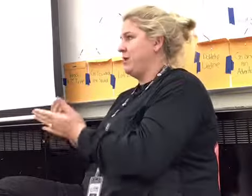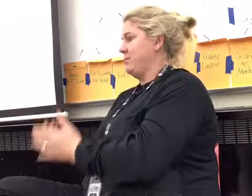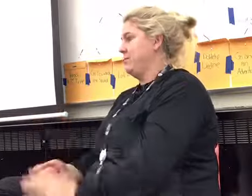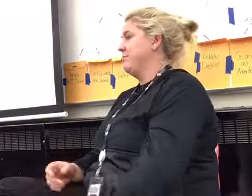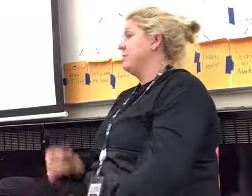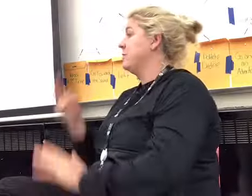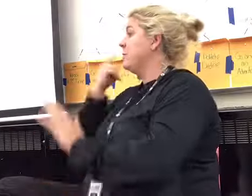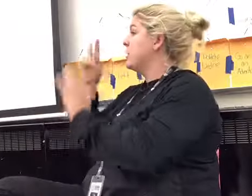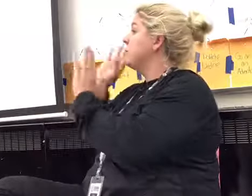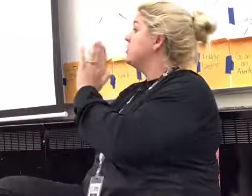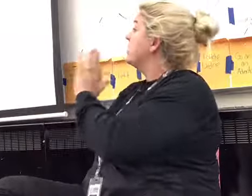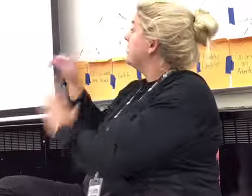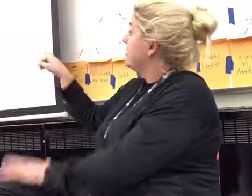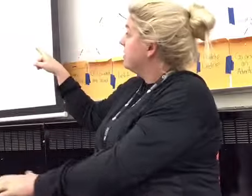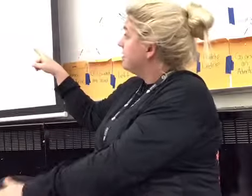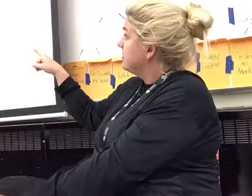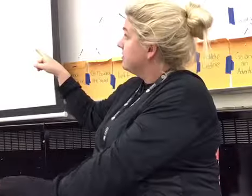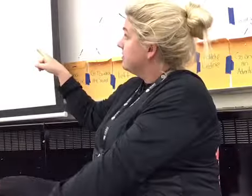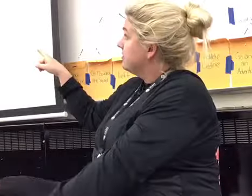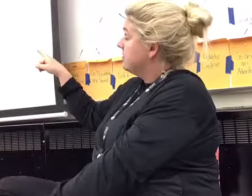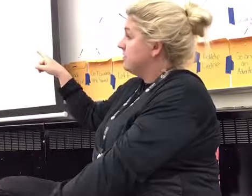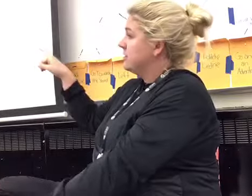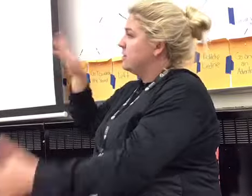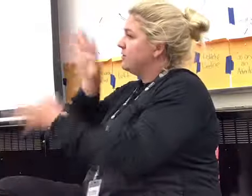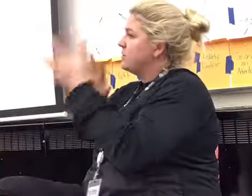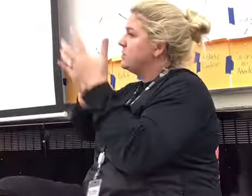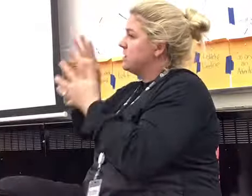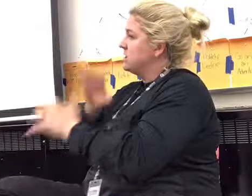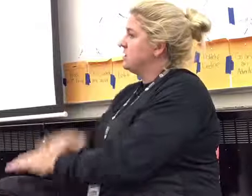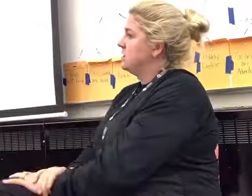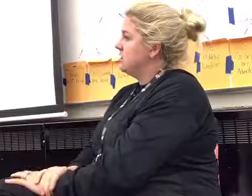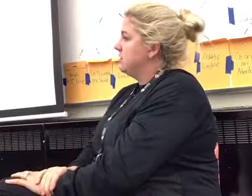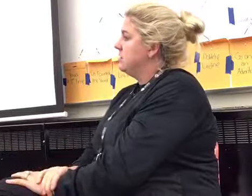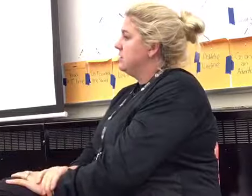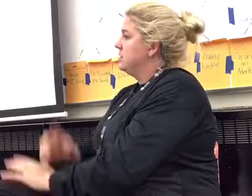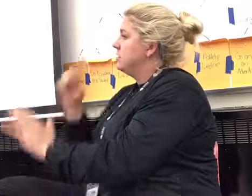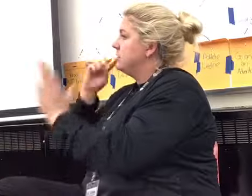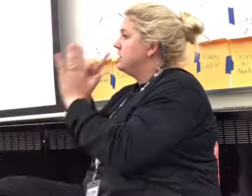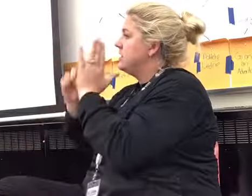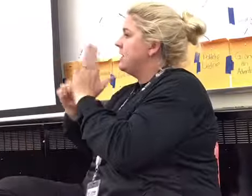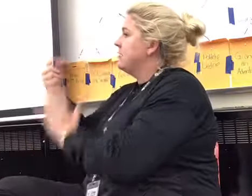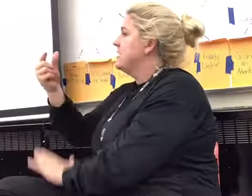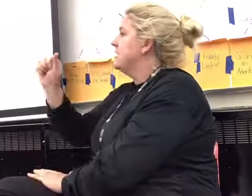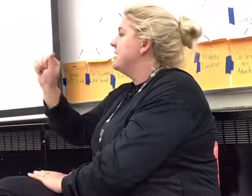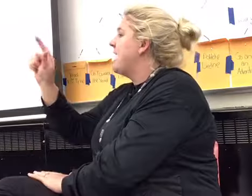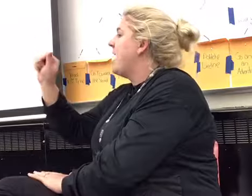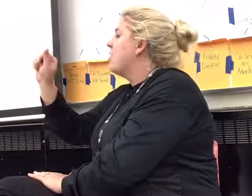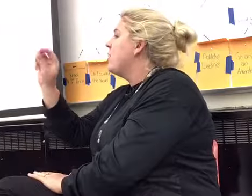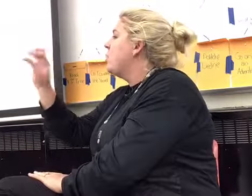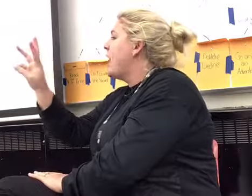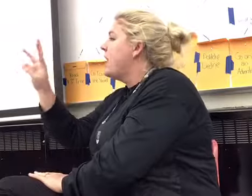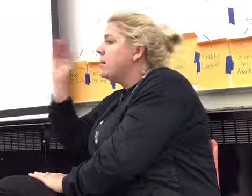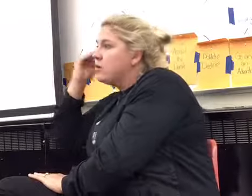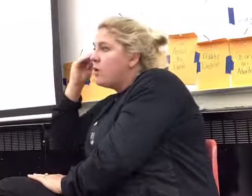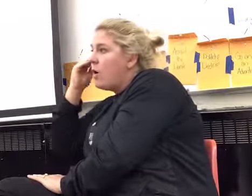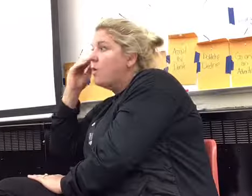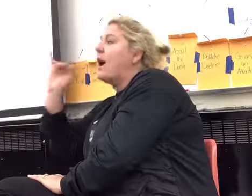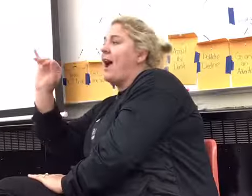the way, this one's a little bit confusing because if you notice, it says the word Galway. Anybody know where Galway is? It's in Ireland, right?